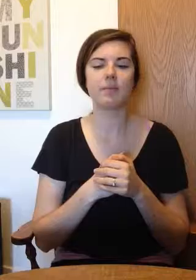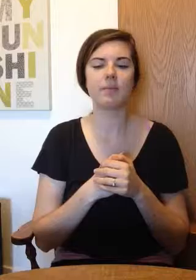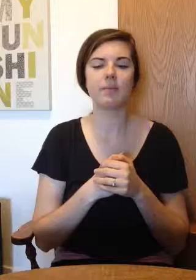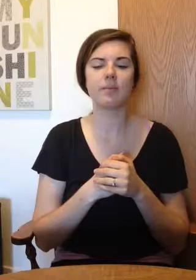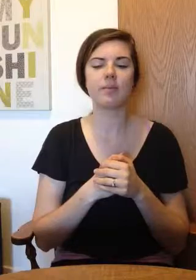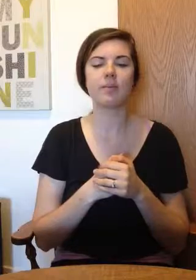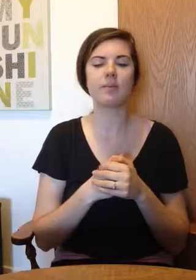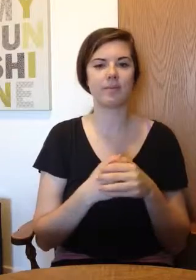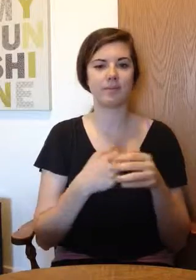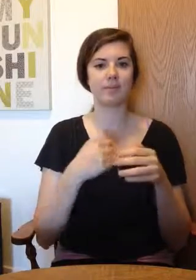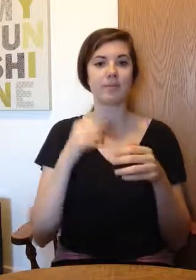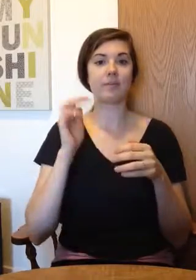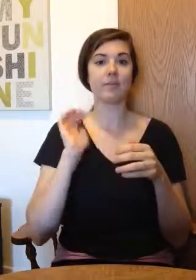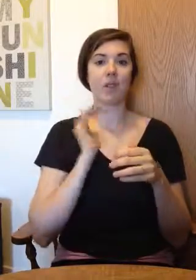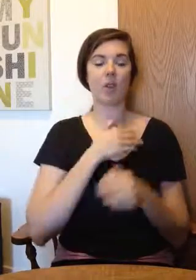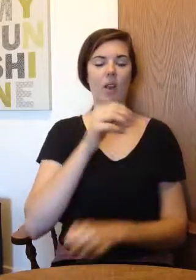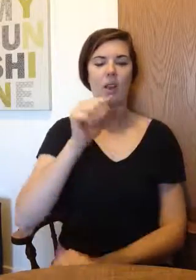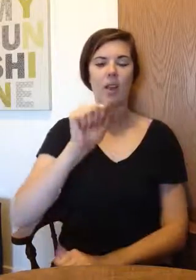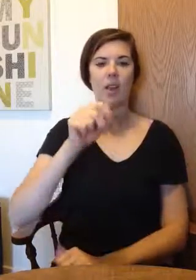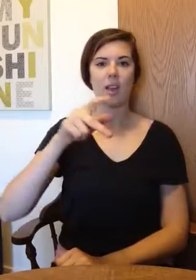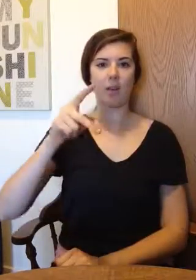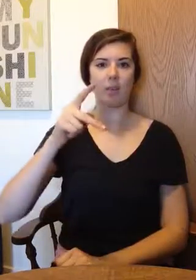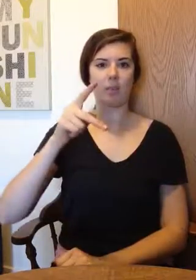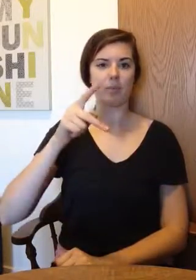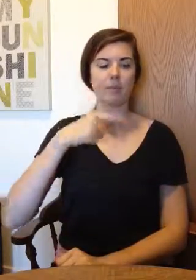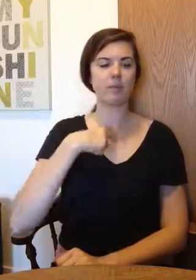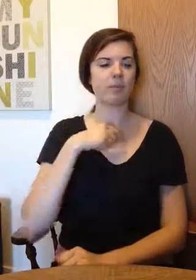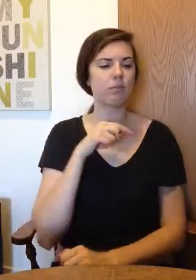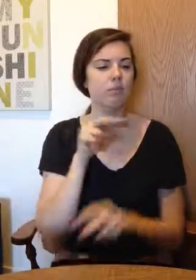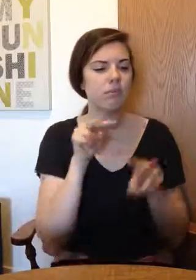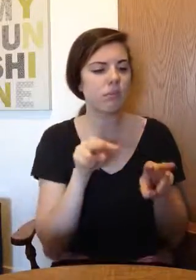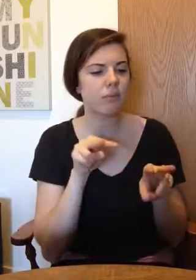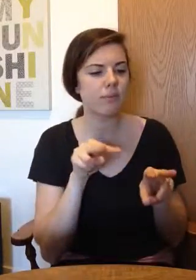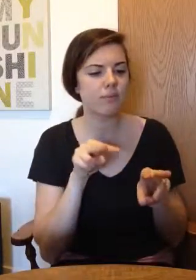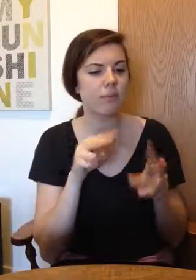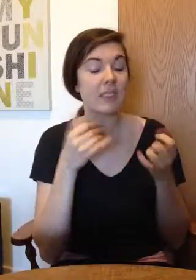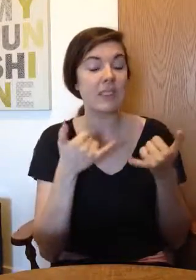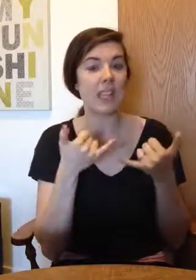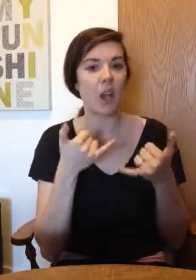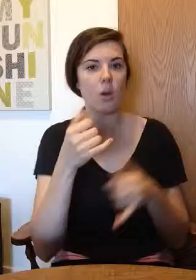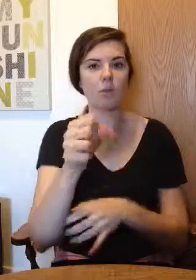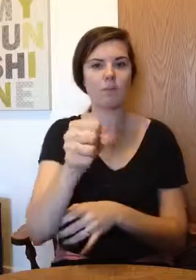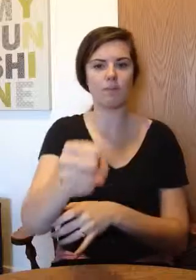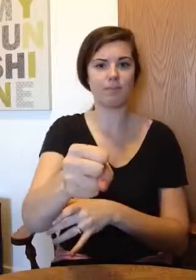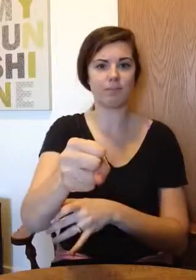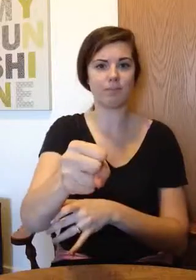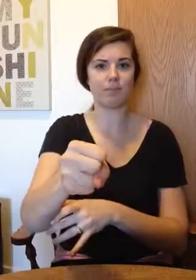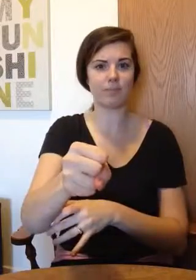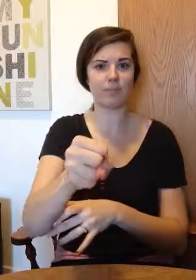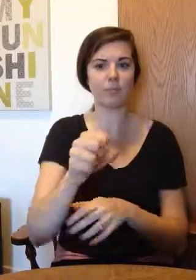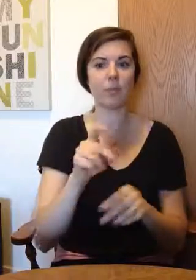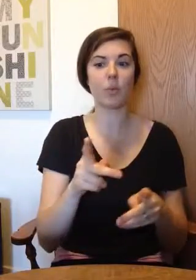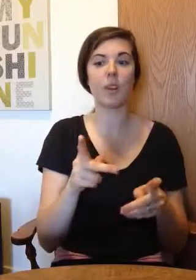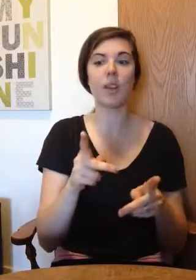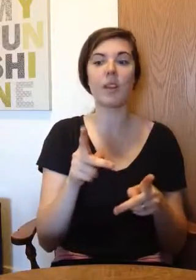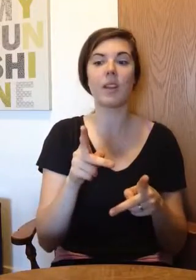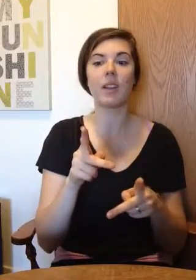And I'm going to open up our app here. So now I want you to squeeze. Yeah, so right here, these are the motor units that are